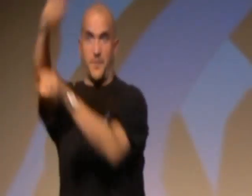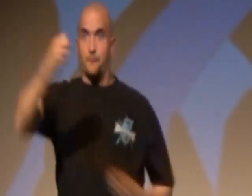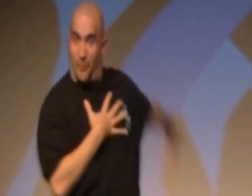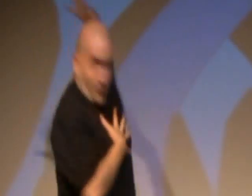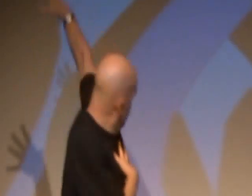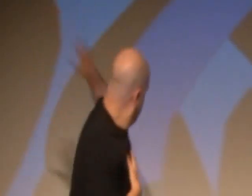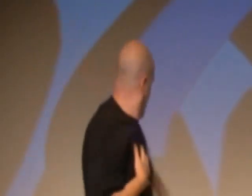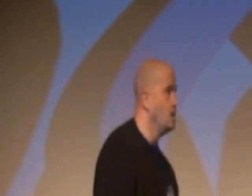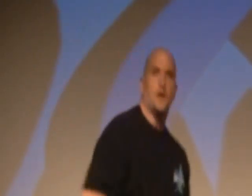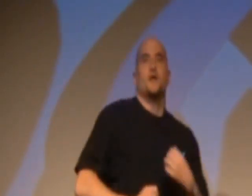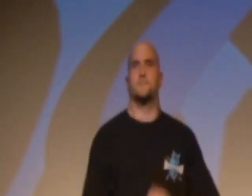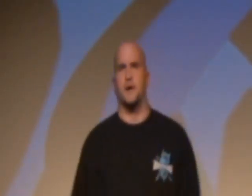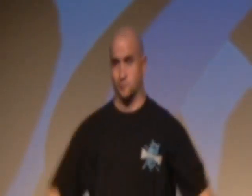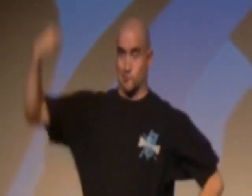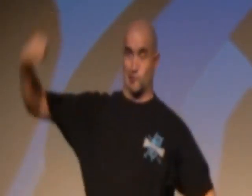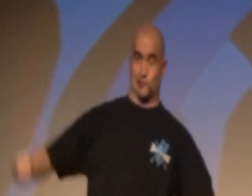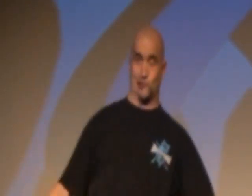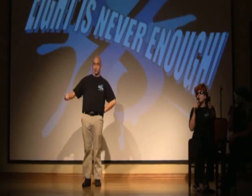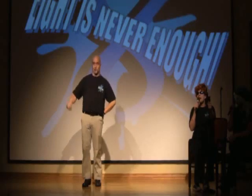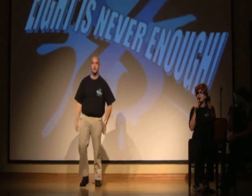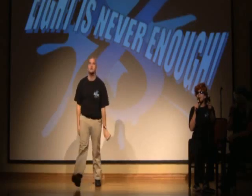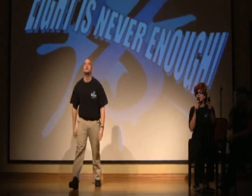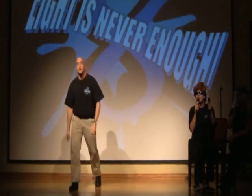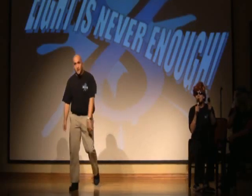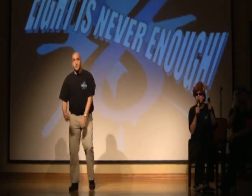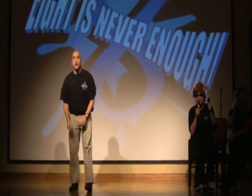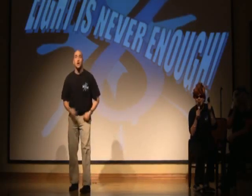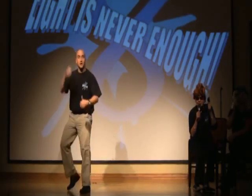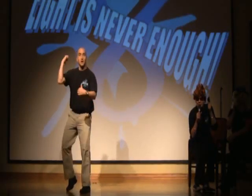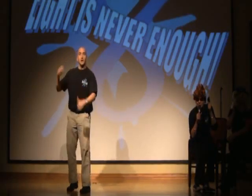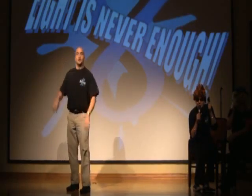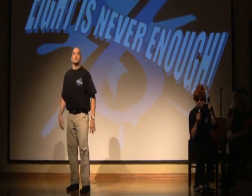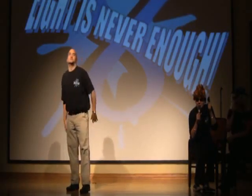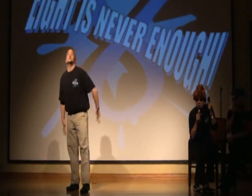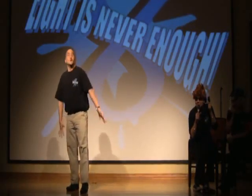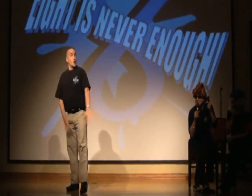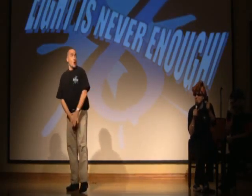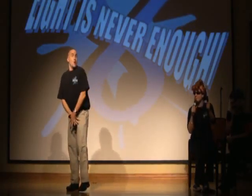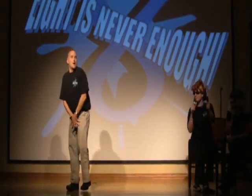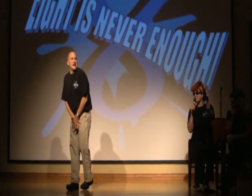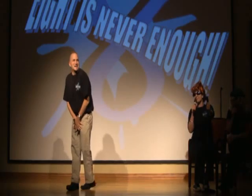Wonderful.